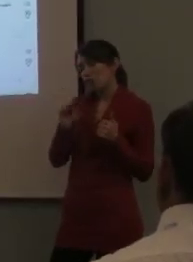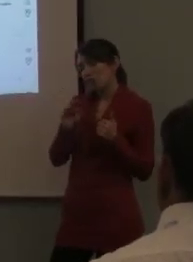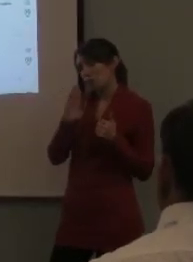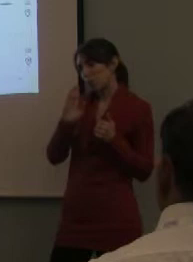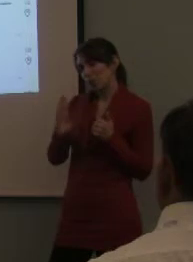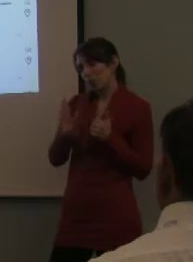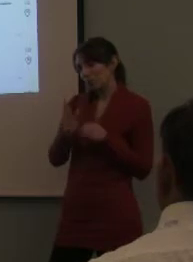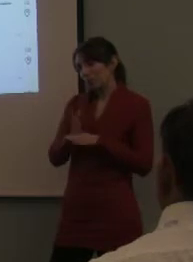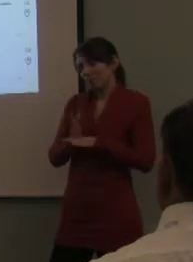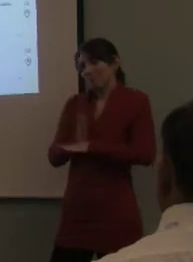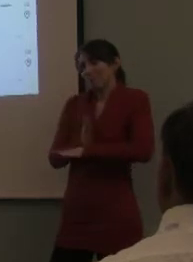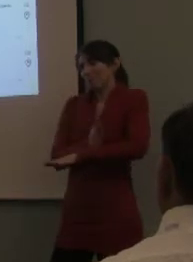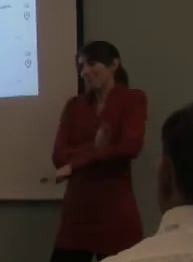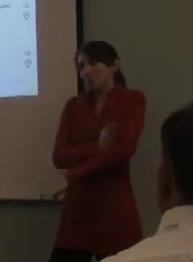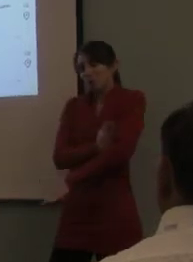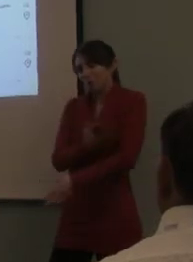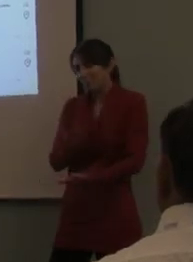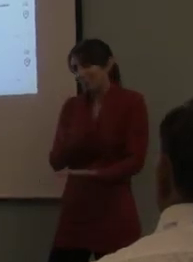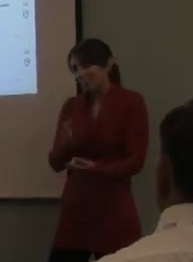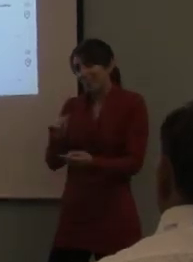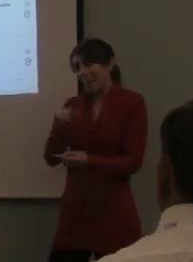this is what